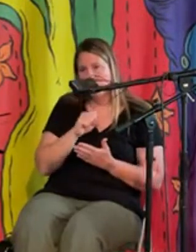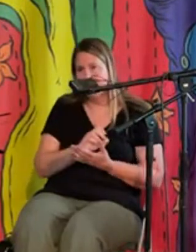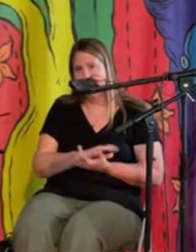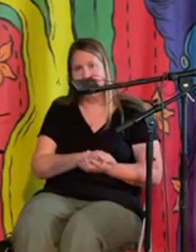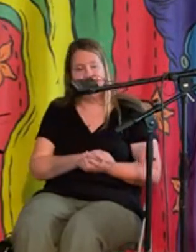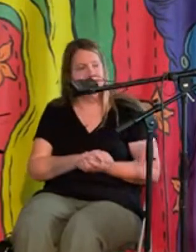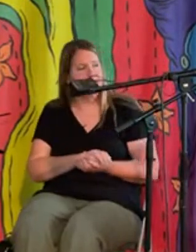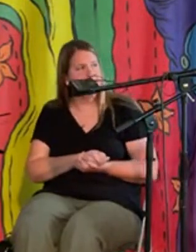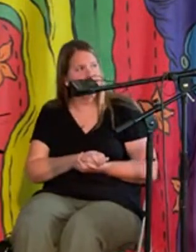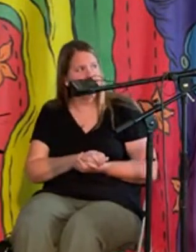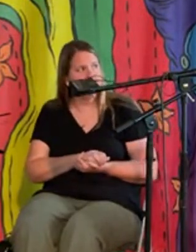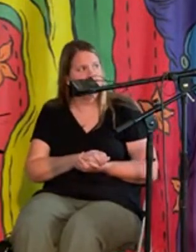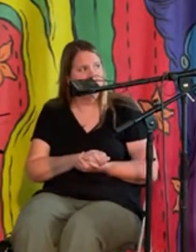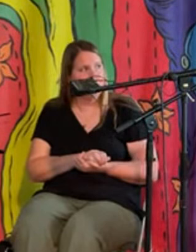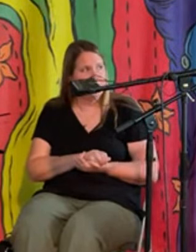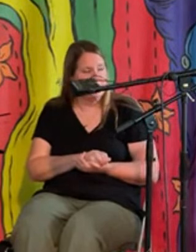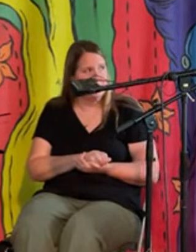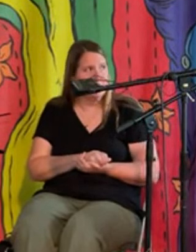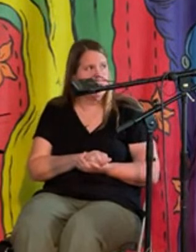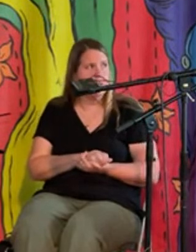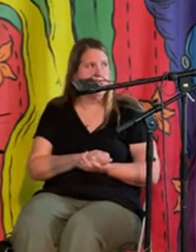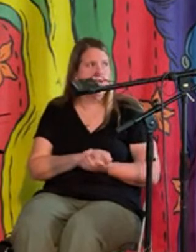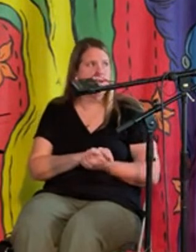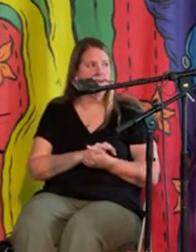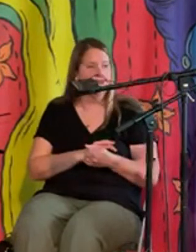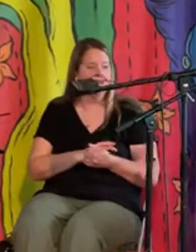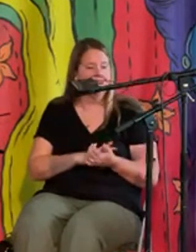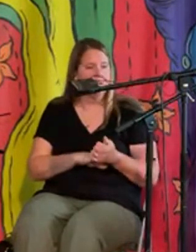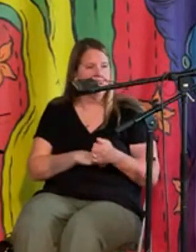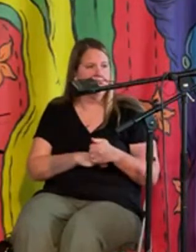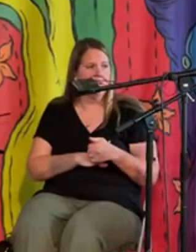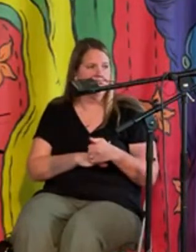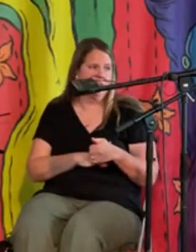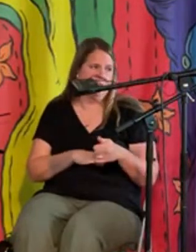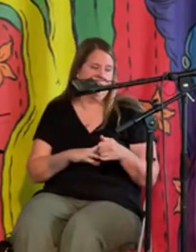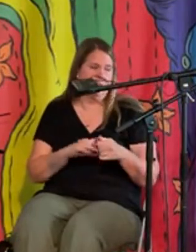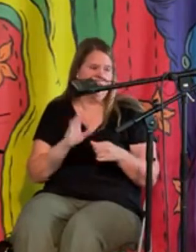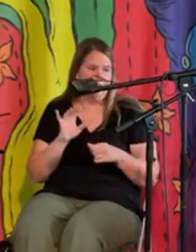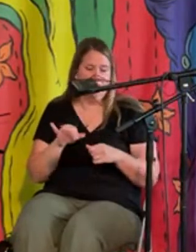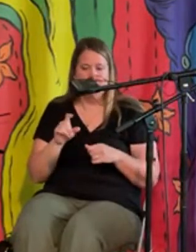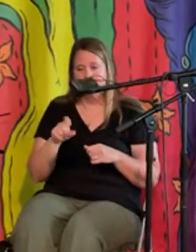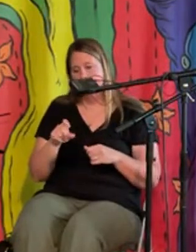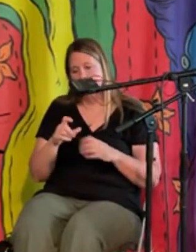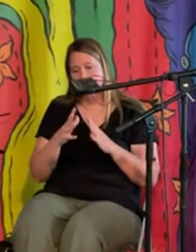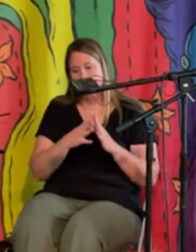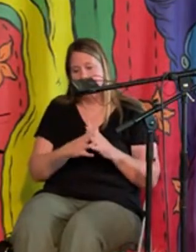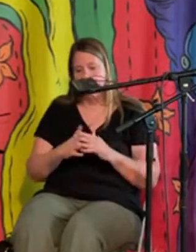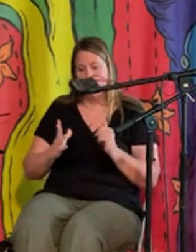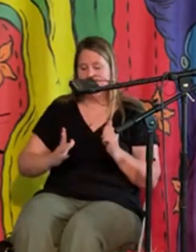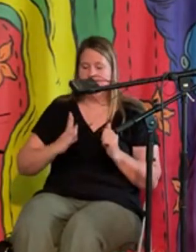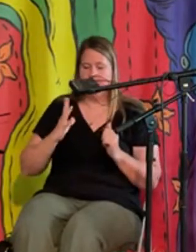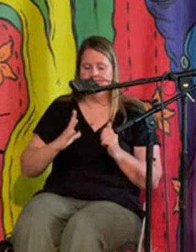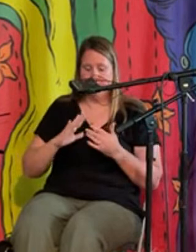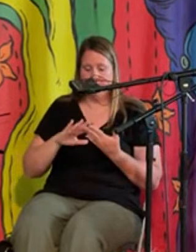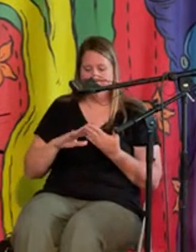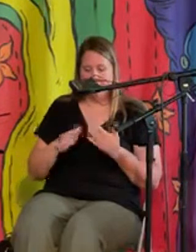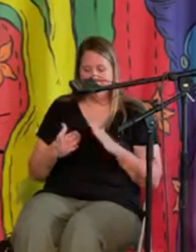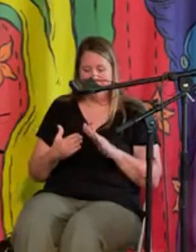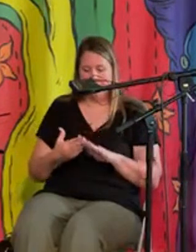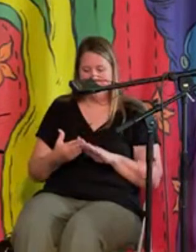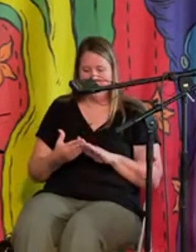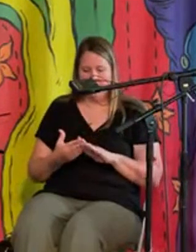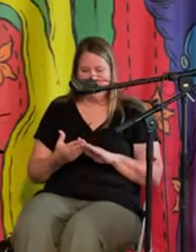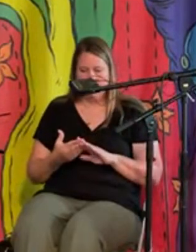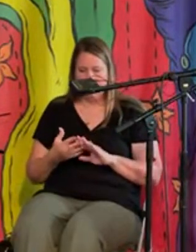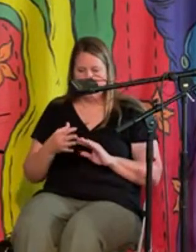And that's San Diego calls itself America's finest city. But what was curious for me